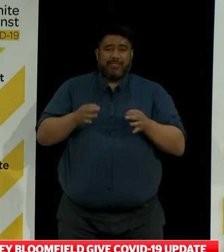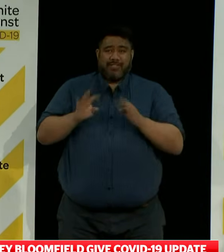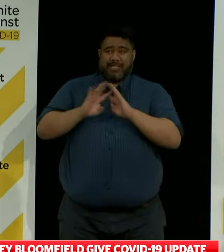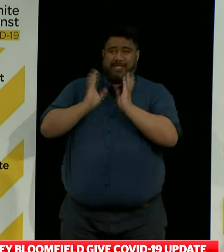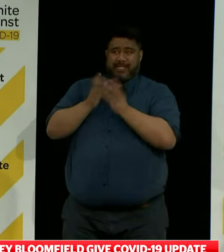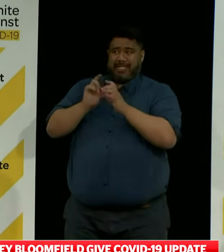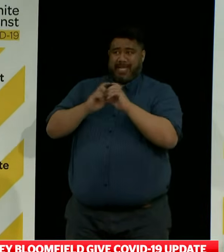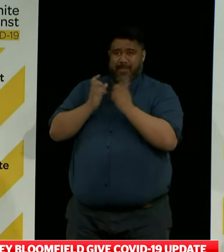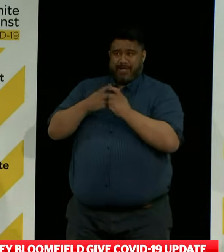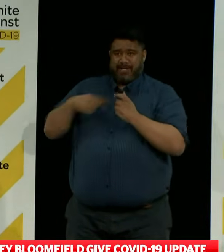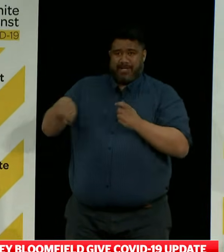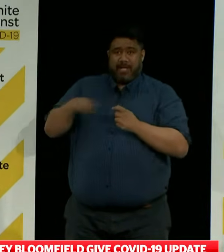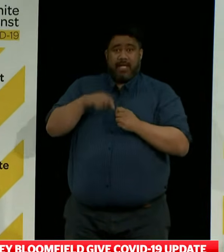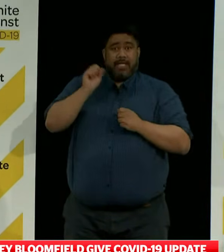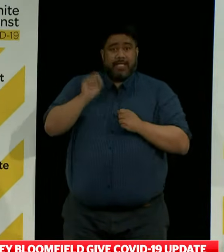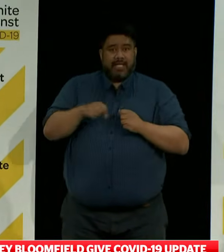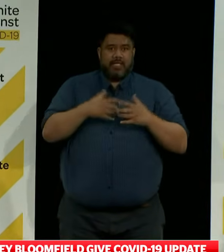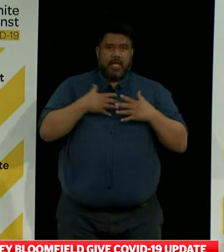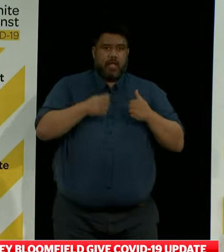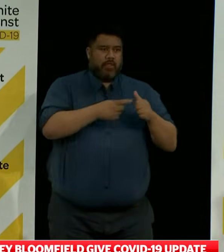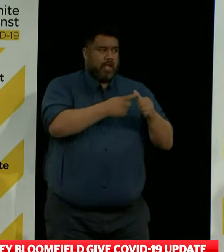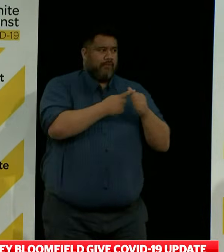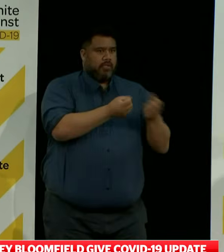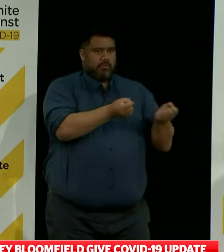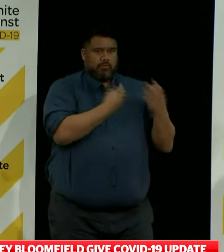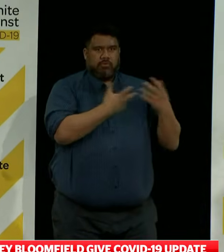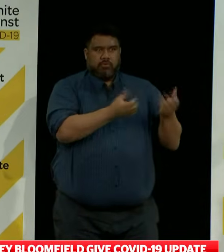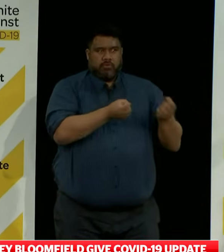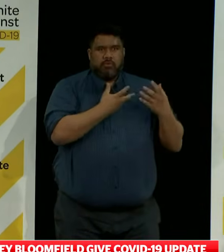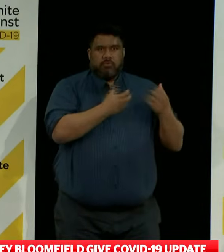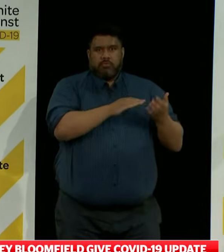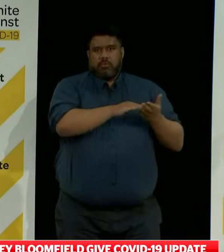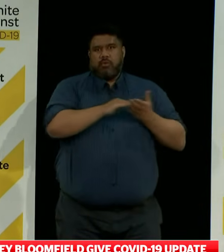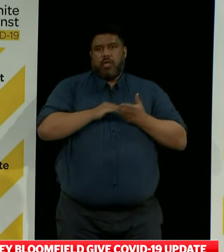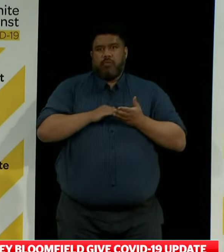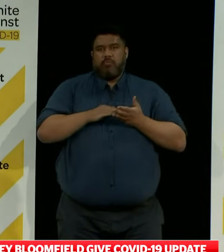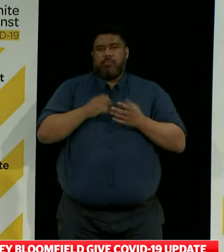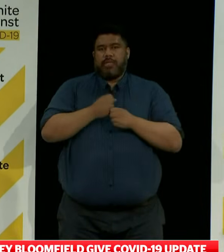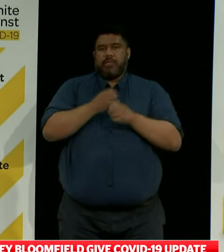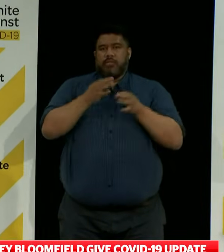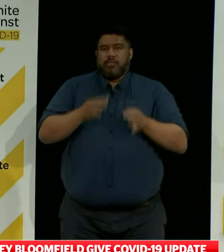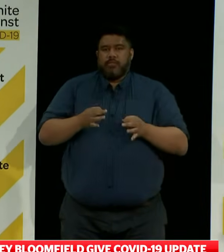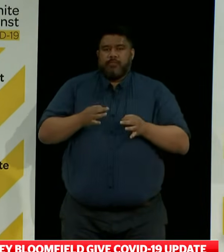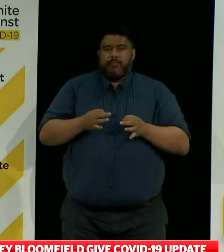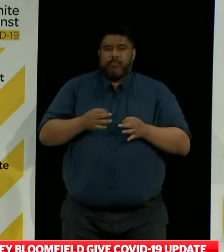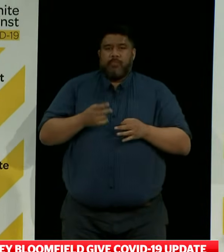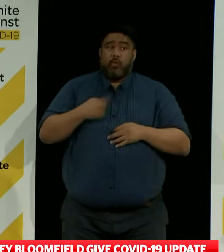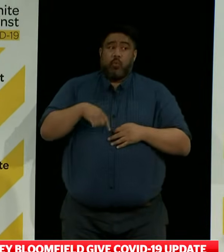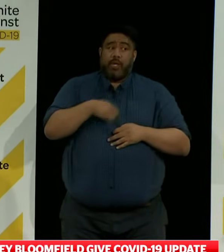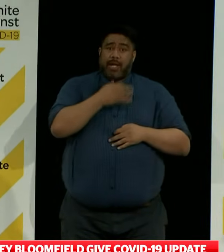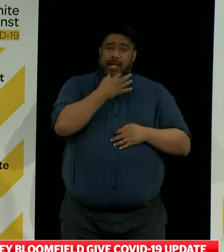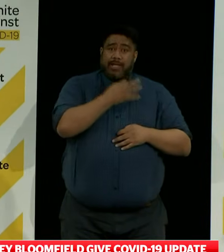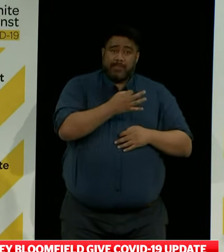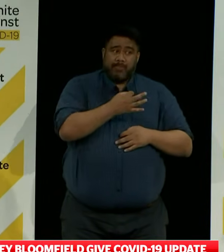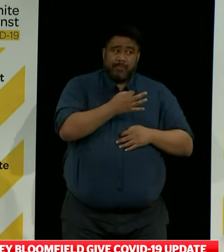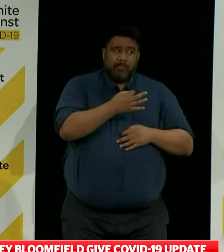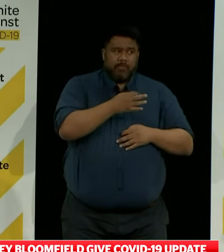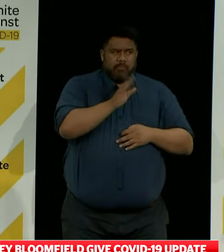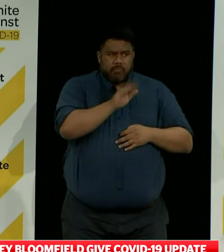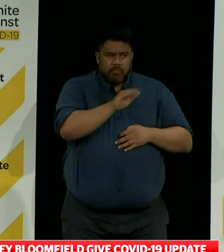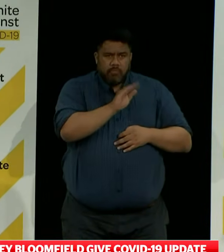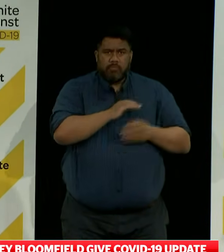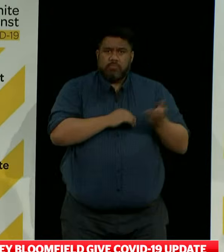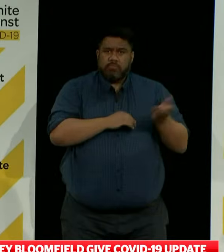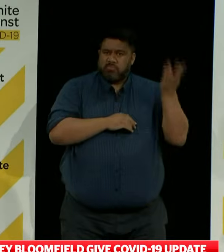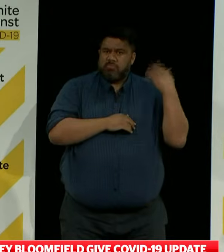one that does rely heavily on the health advice that we receive. And what we asked health to do, and what they did themselves, was some time